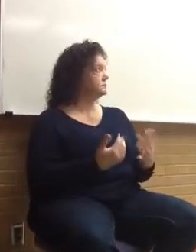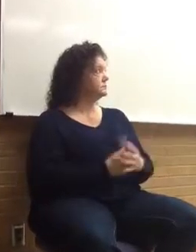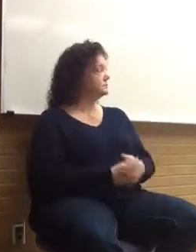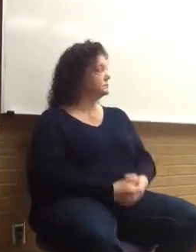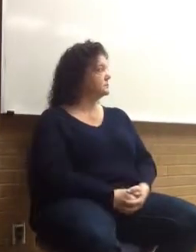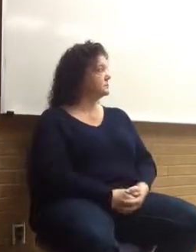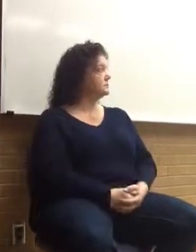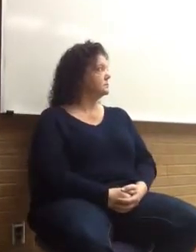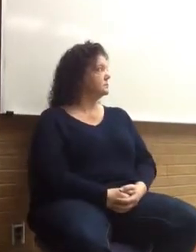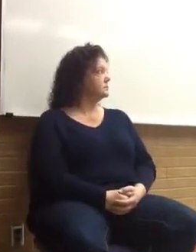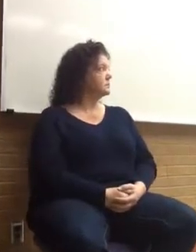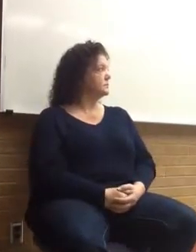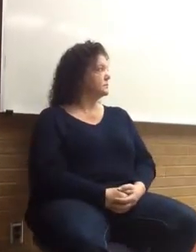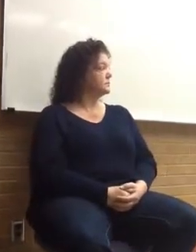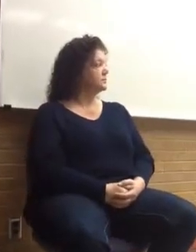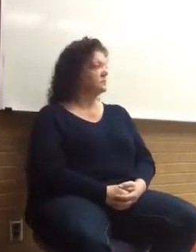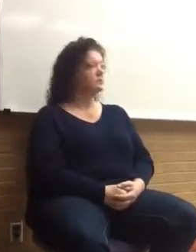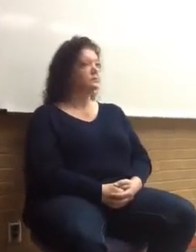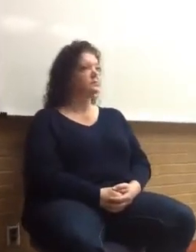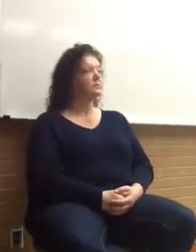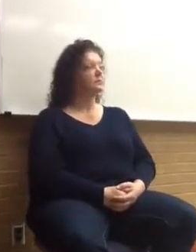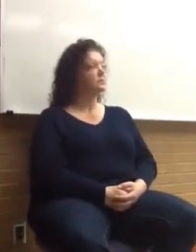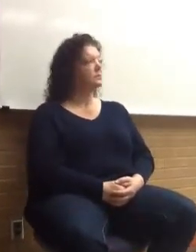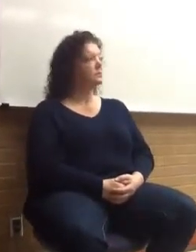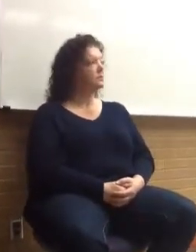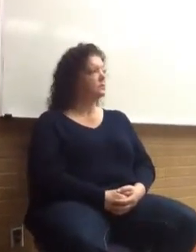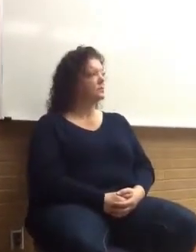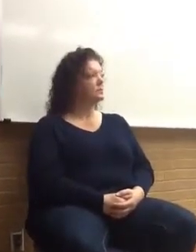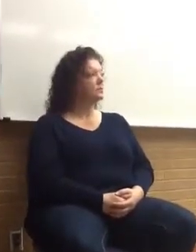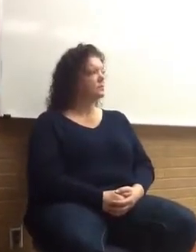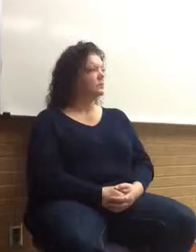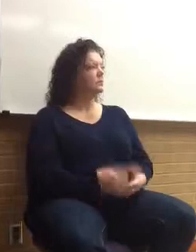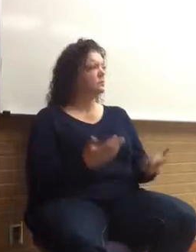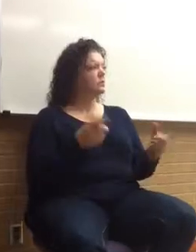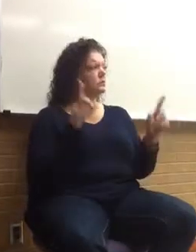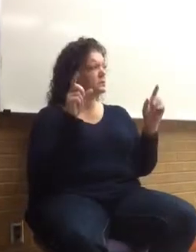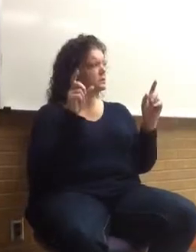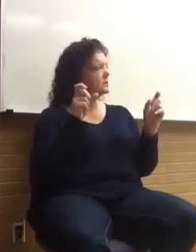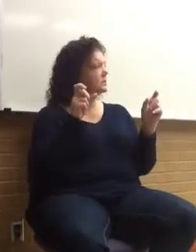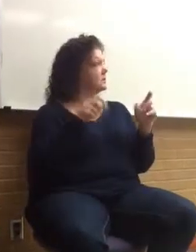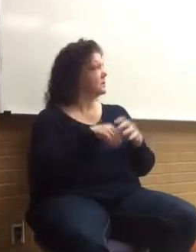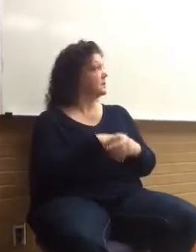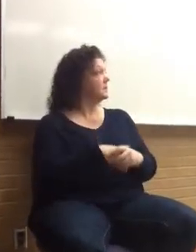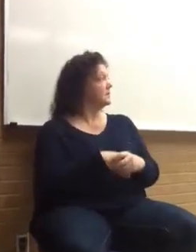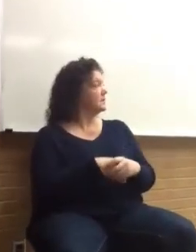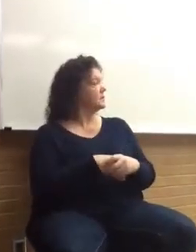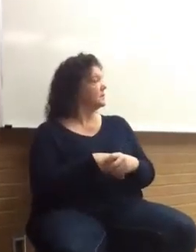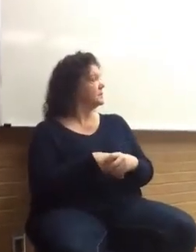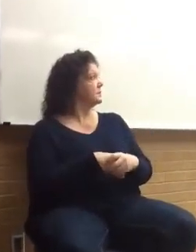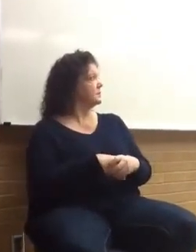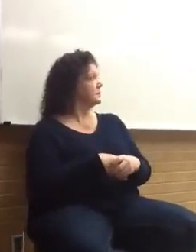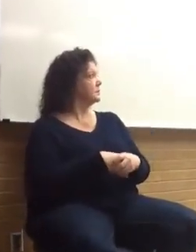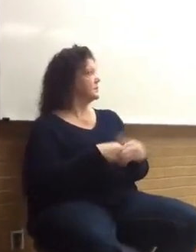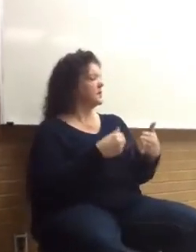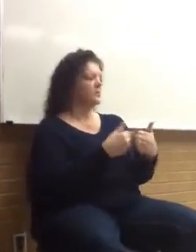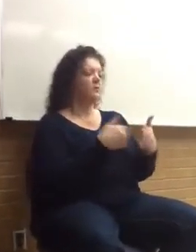write it down. Hold on. What's the heading? How to what? Divide polynomials. Okay, before we start, I have to